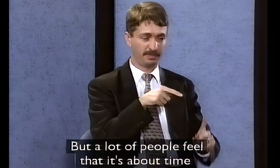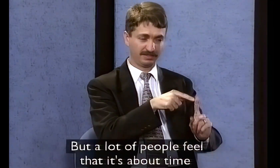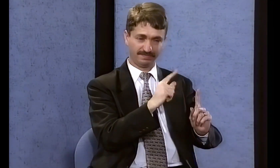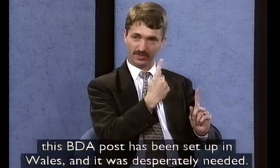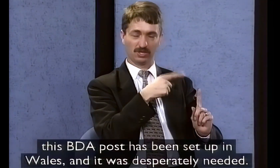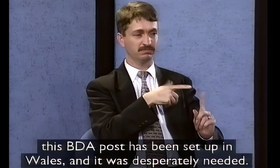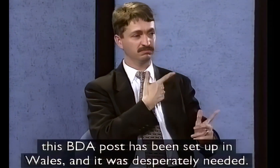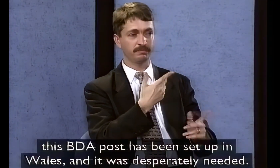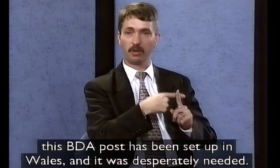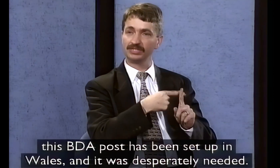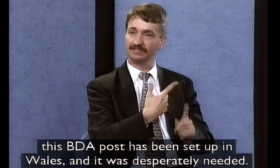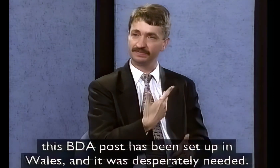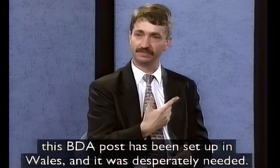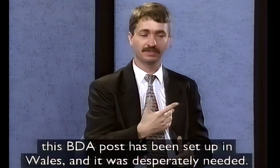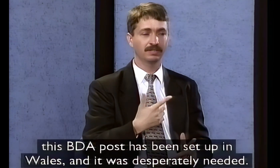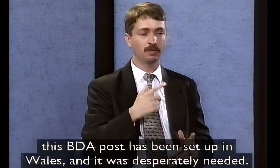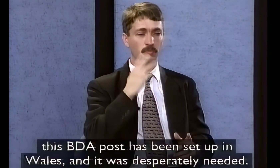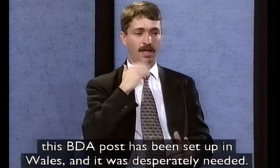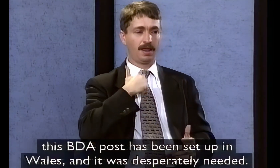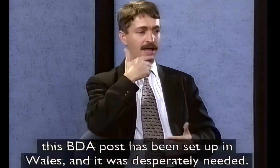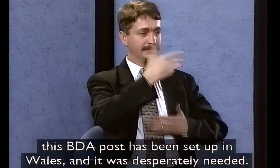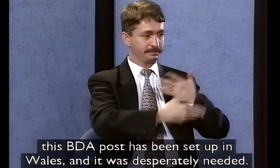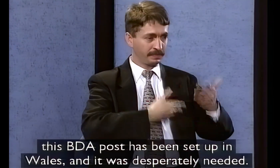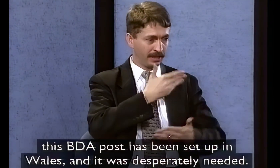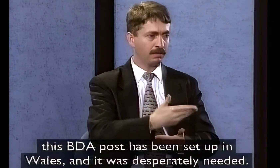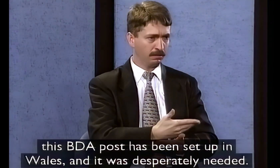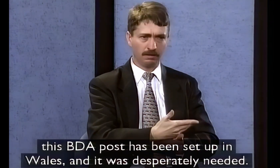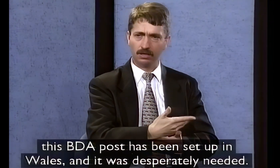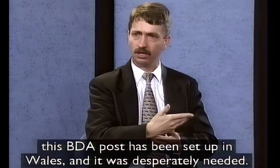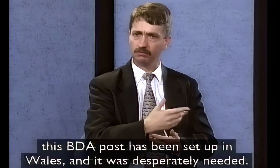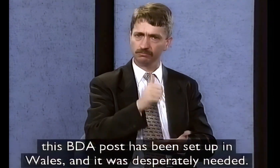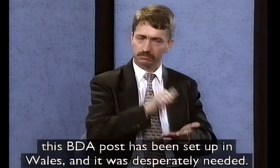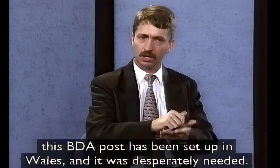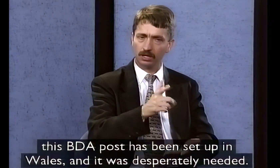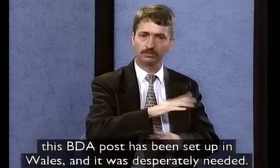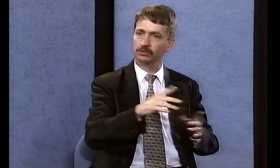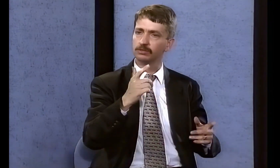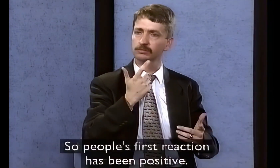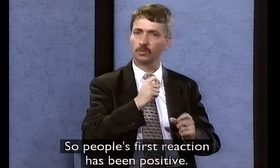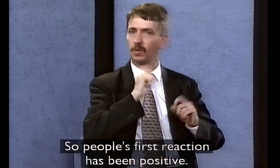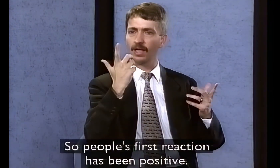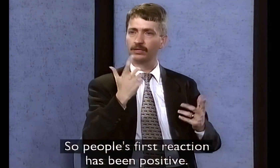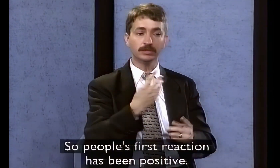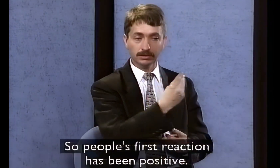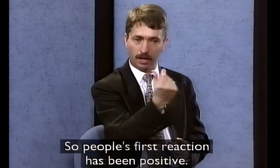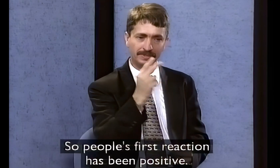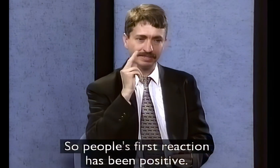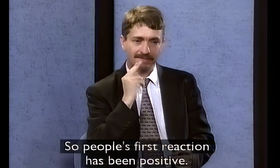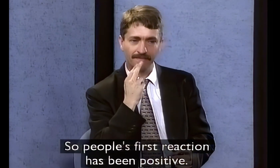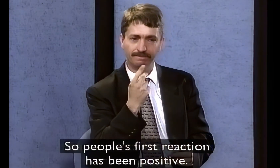up in Wales, and it was so desperately needed. So people's first reaction's been positive. And then, when some issues are